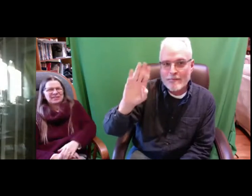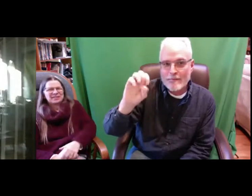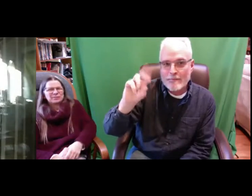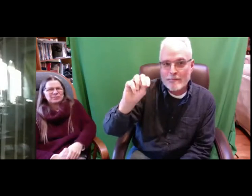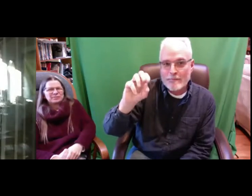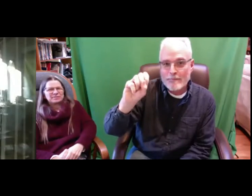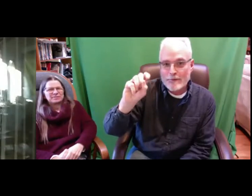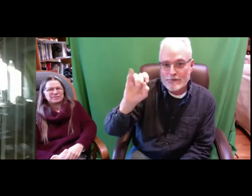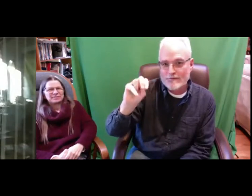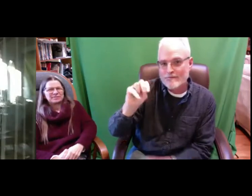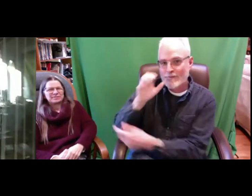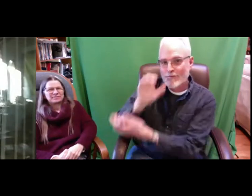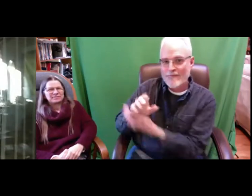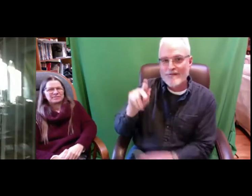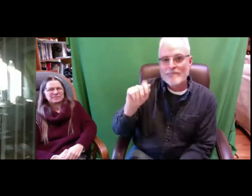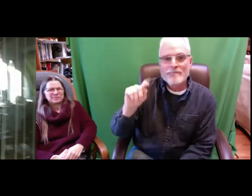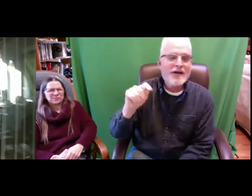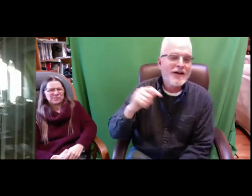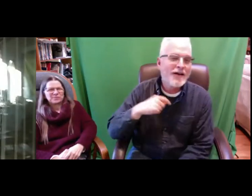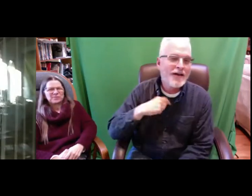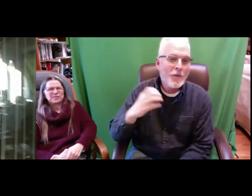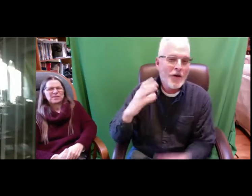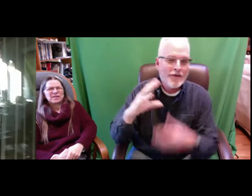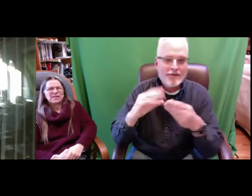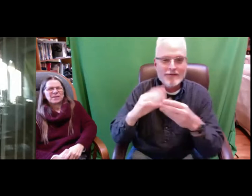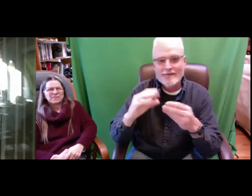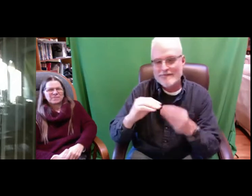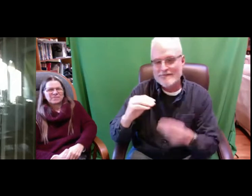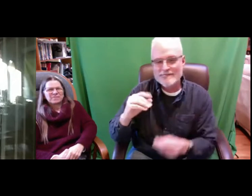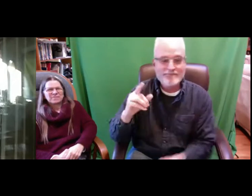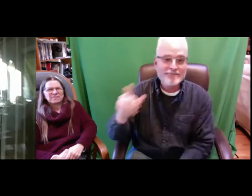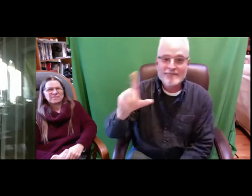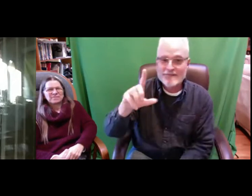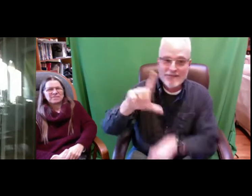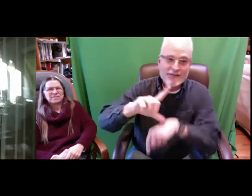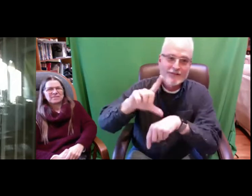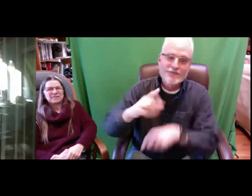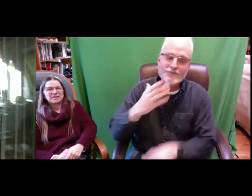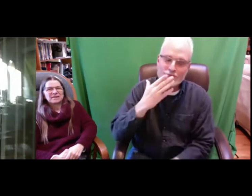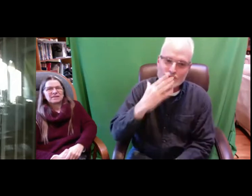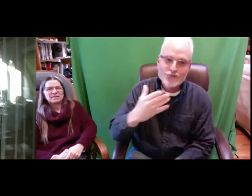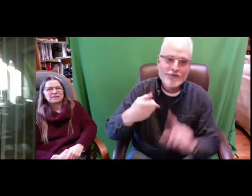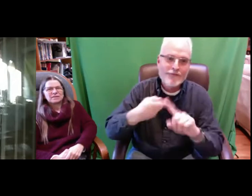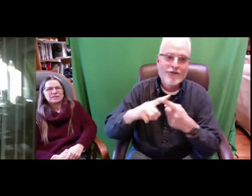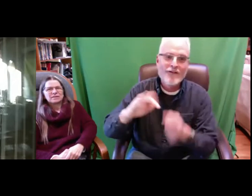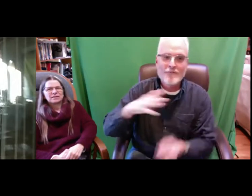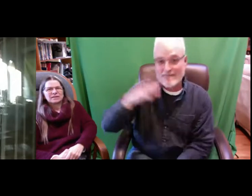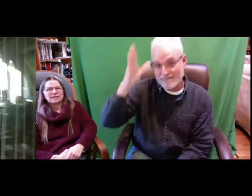I am Ethan Bernstein. This is my wife. And I wanted to tell a